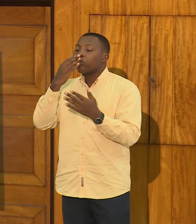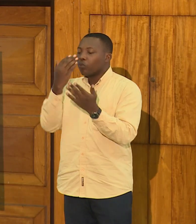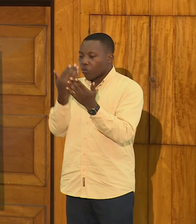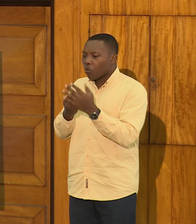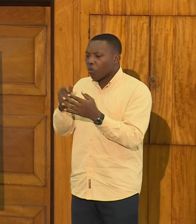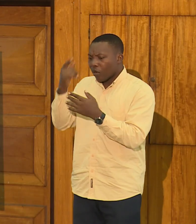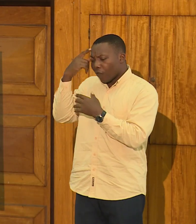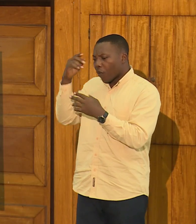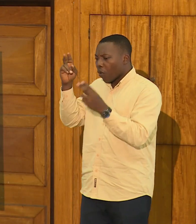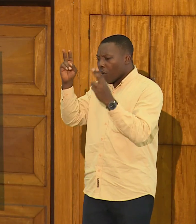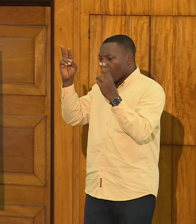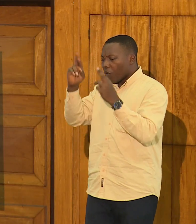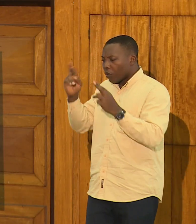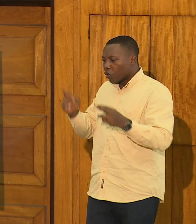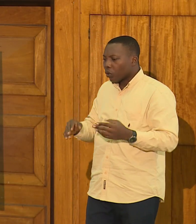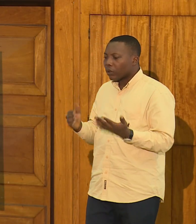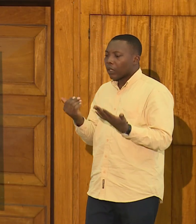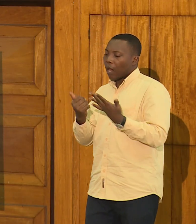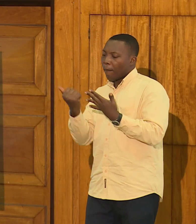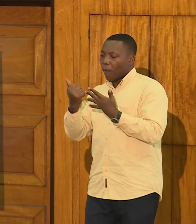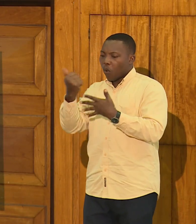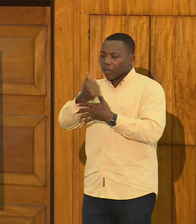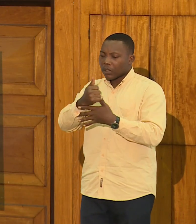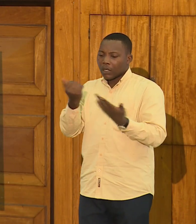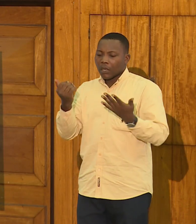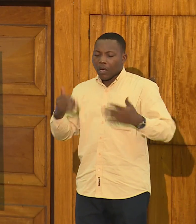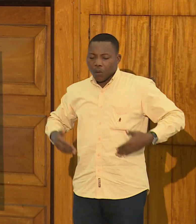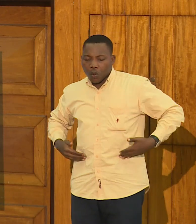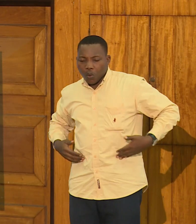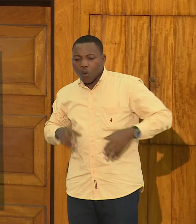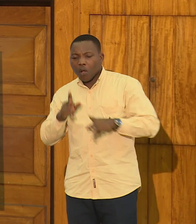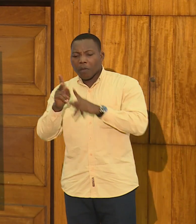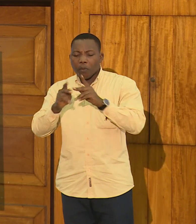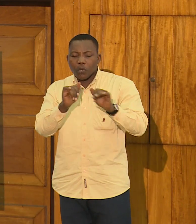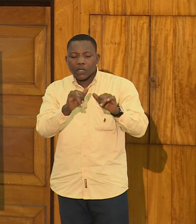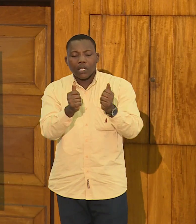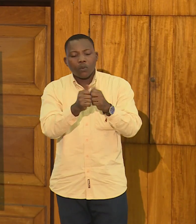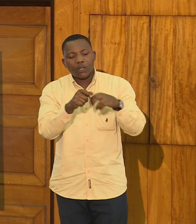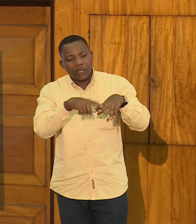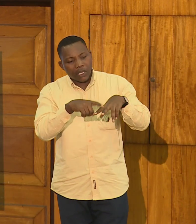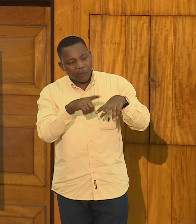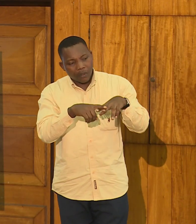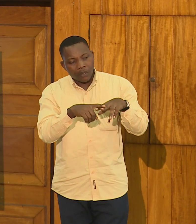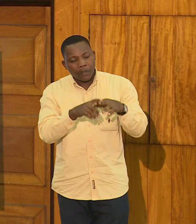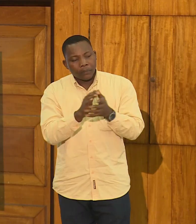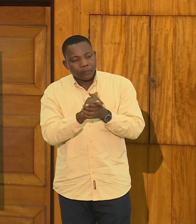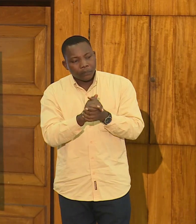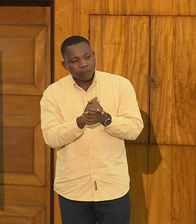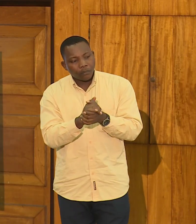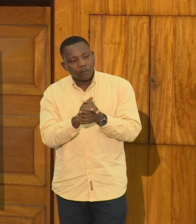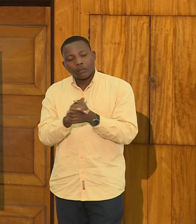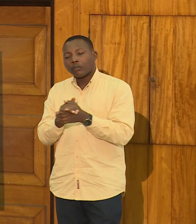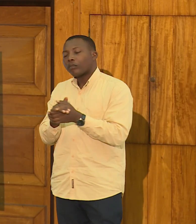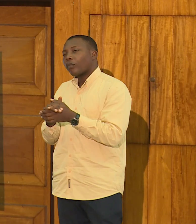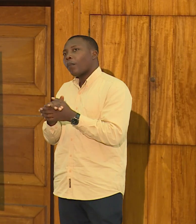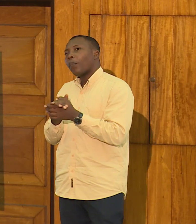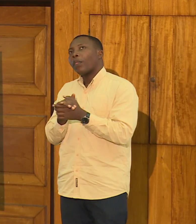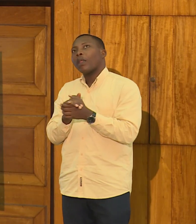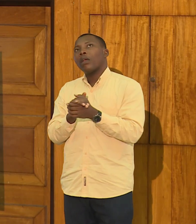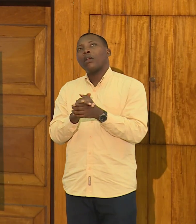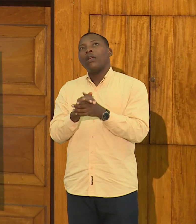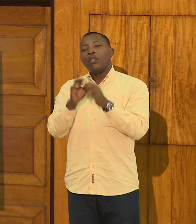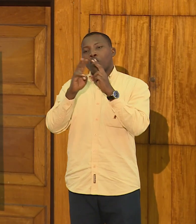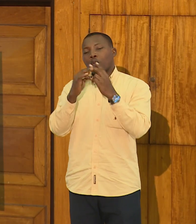health outcomes among children and young people living with HIV, and our results indicate that multifaceted